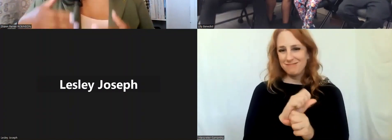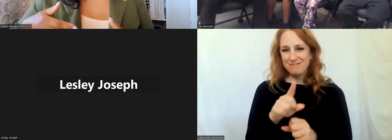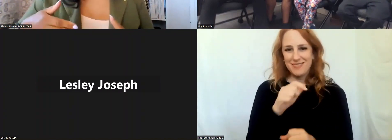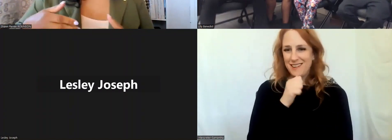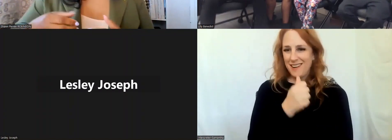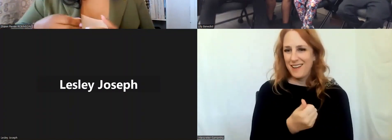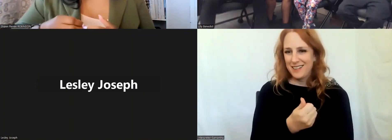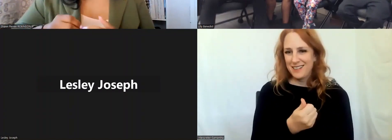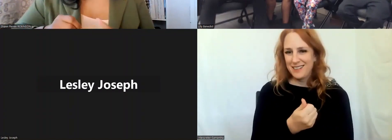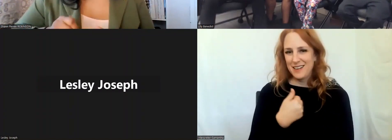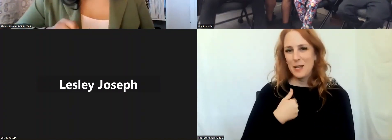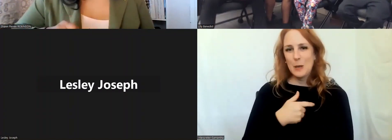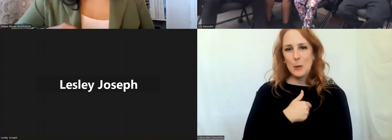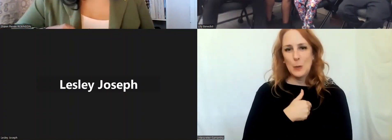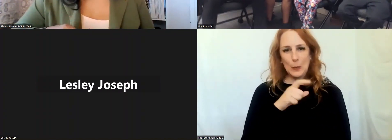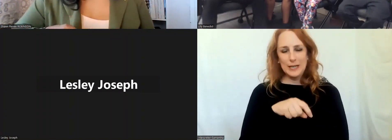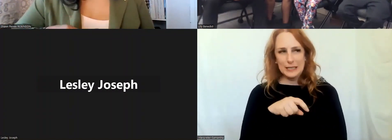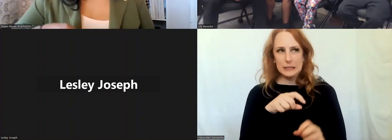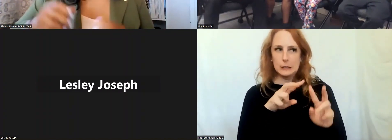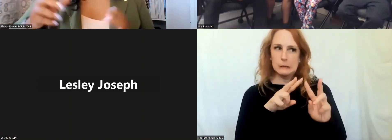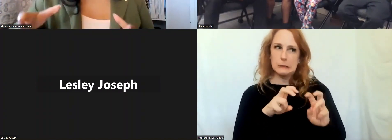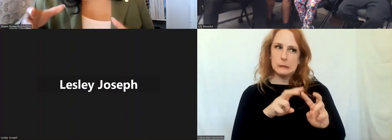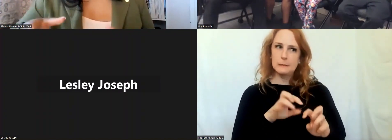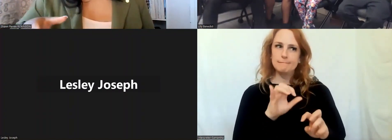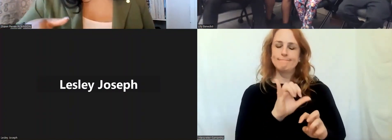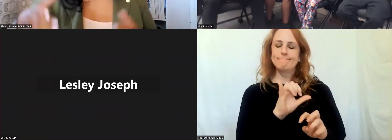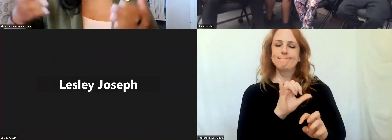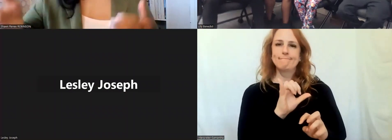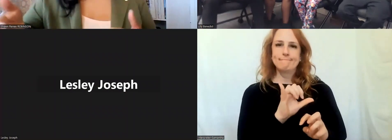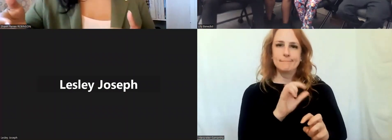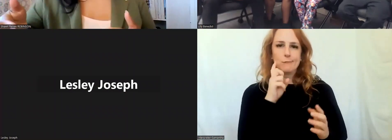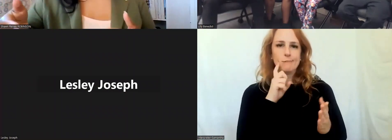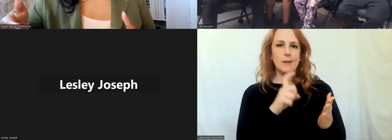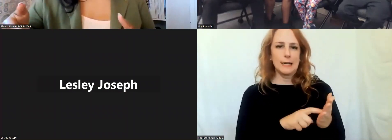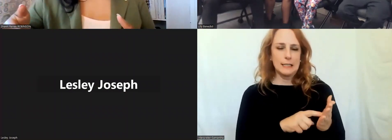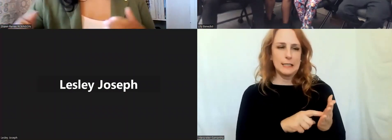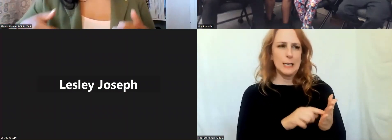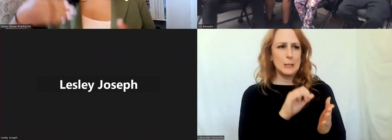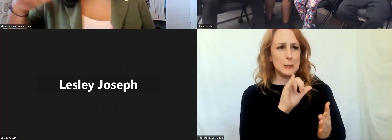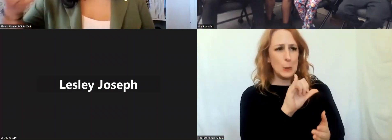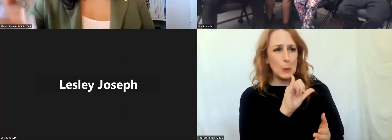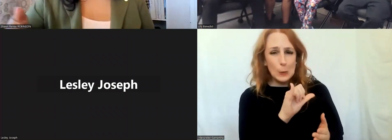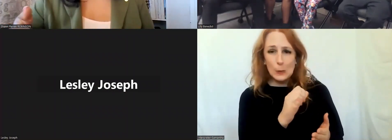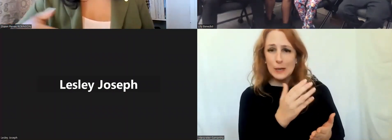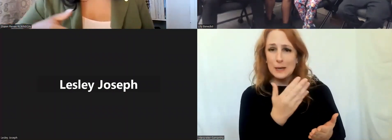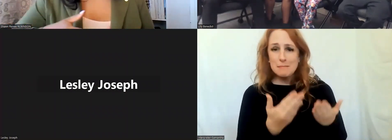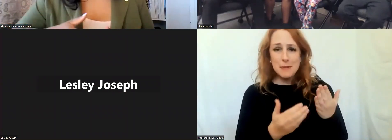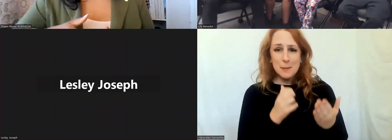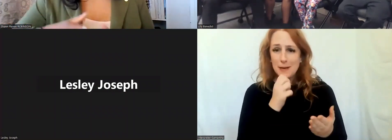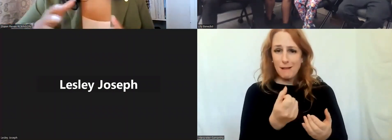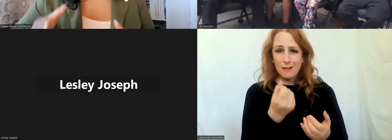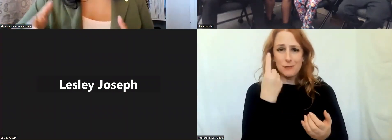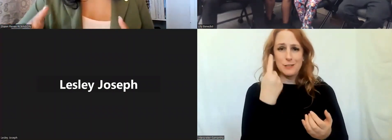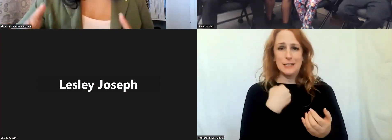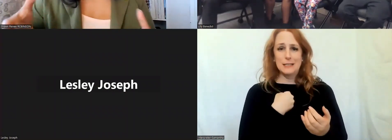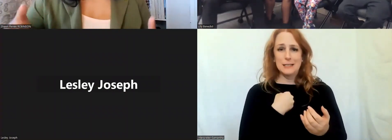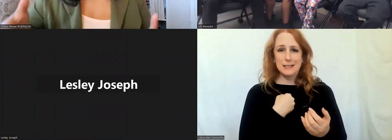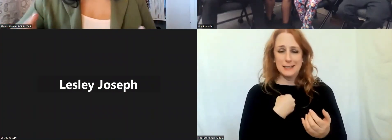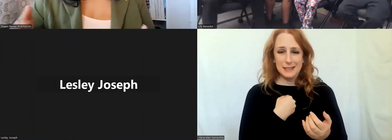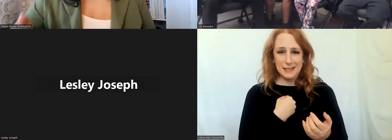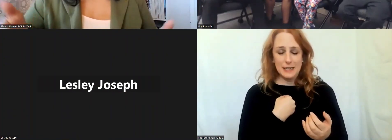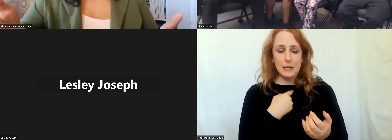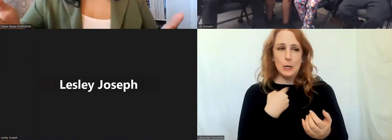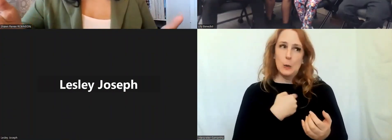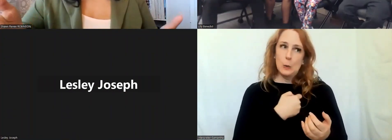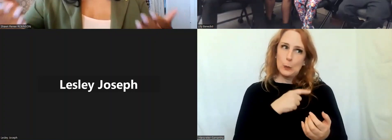and take the time to recognize that maybe they need to take an extra step so that